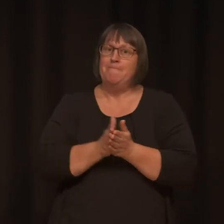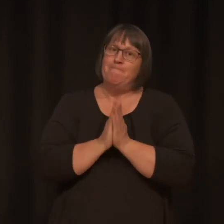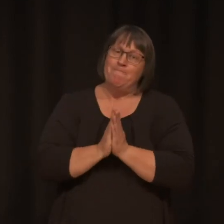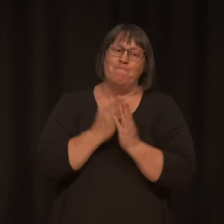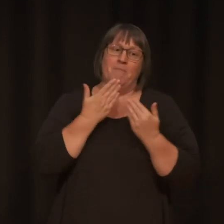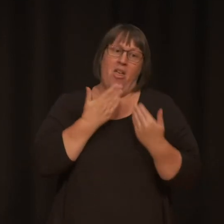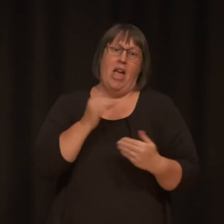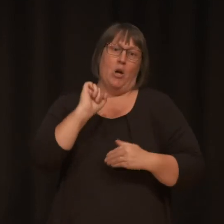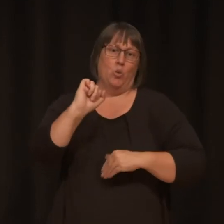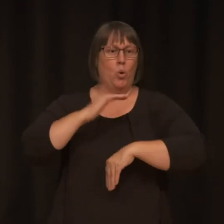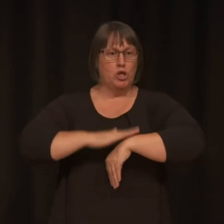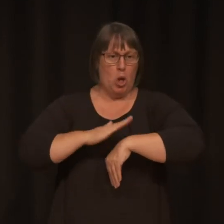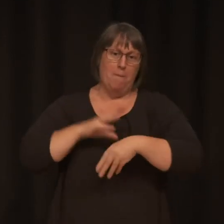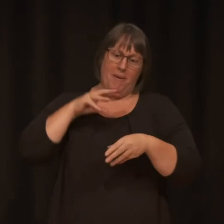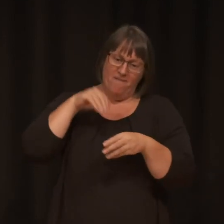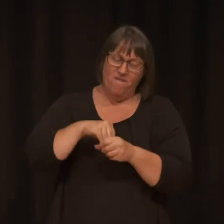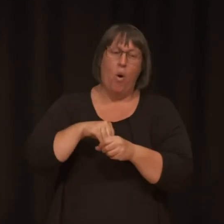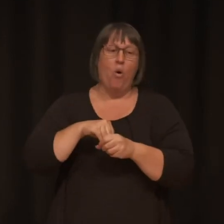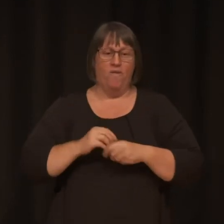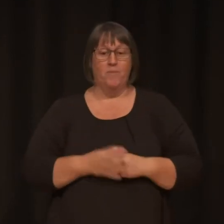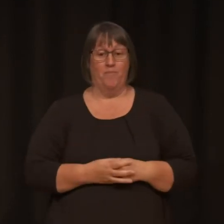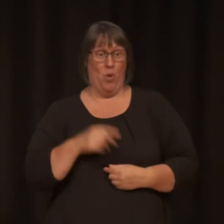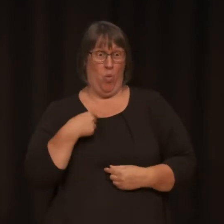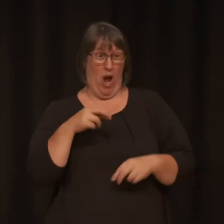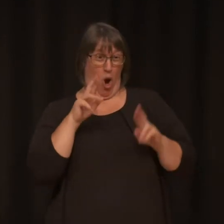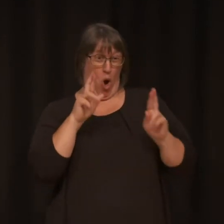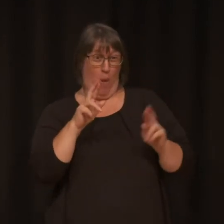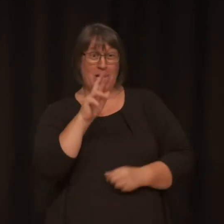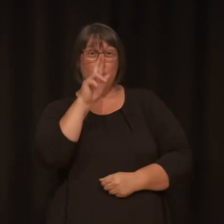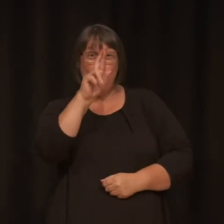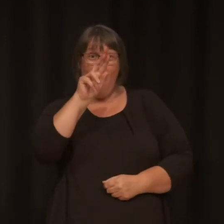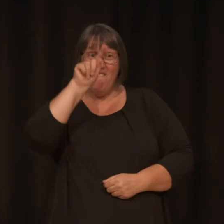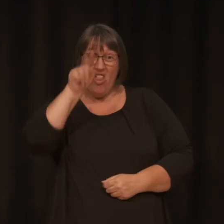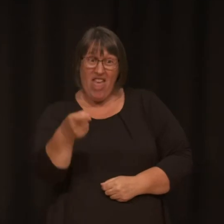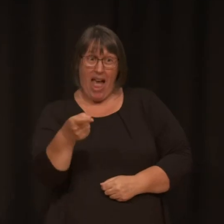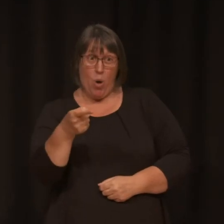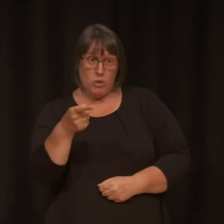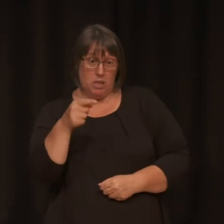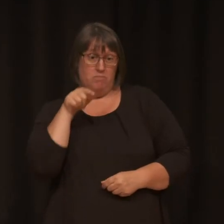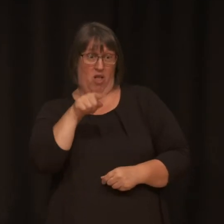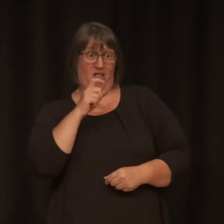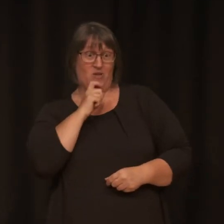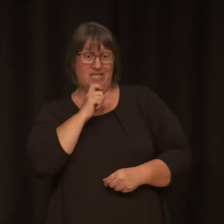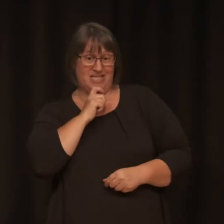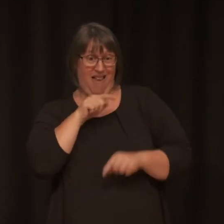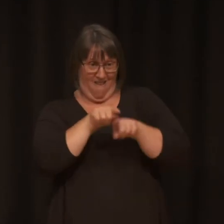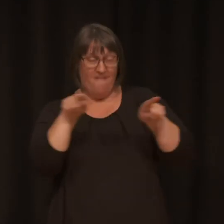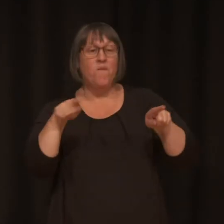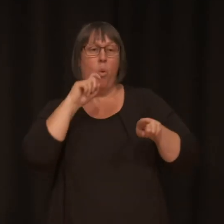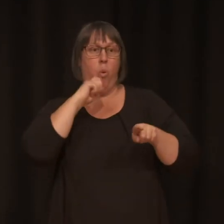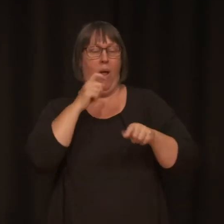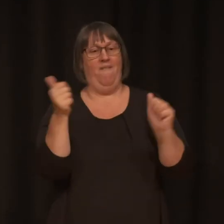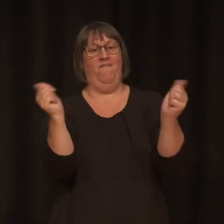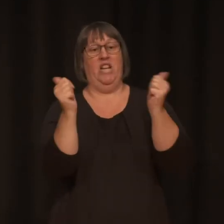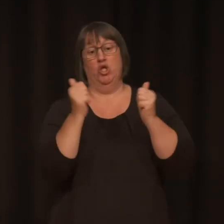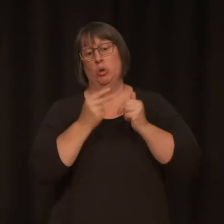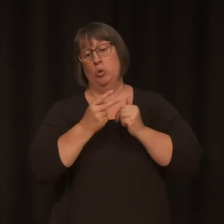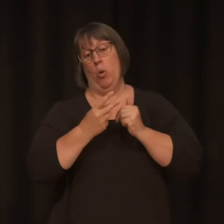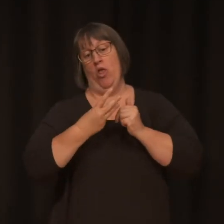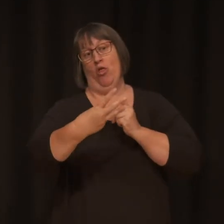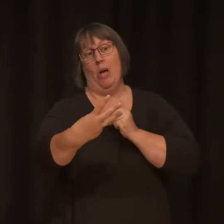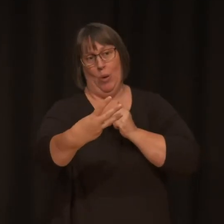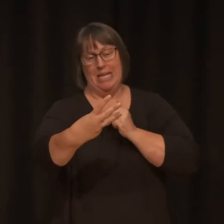expect to have all 12,000 frontline border workers complete in the next 2 to 3 weeks. We'll start out